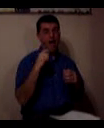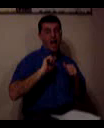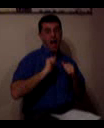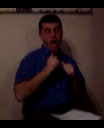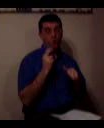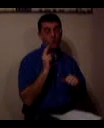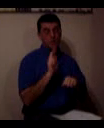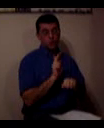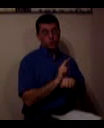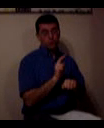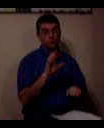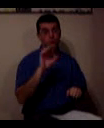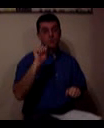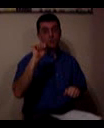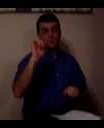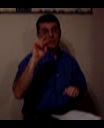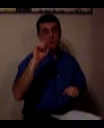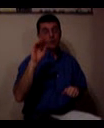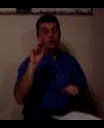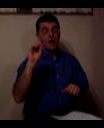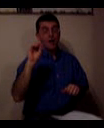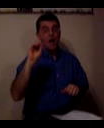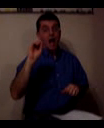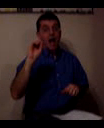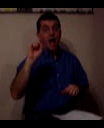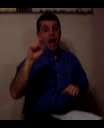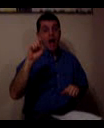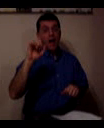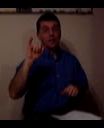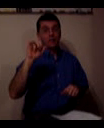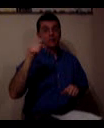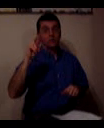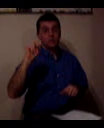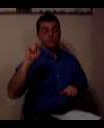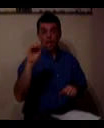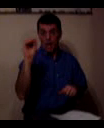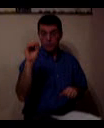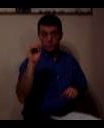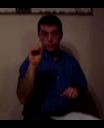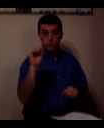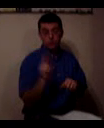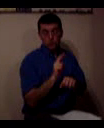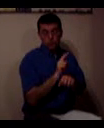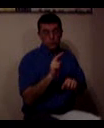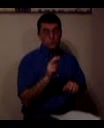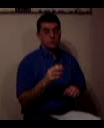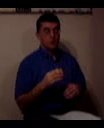and how often we need oxygen in our bodies. So go ahead and start that right now. First thing comes from with our